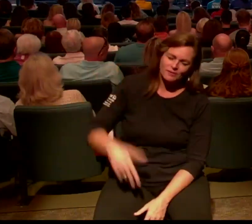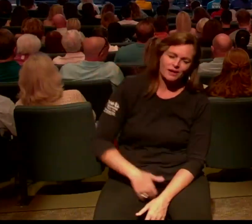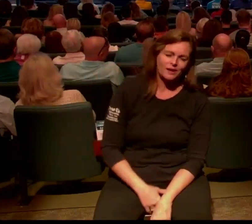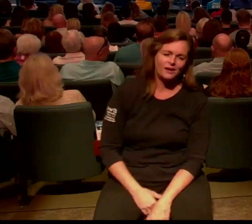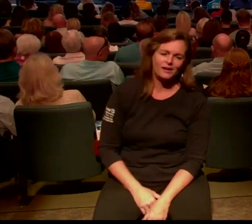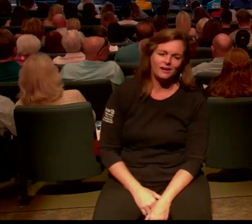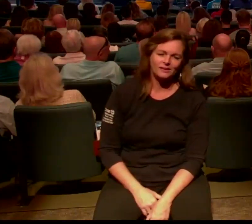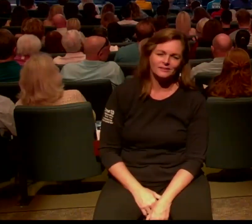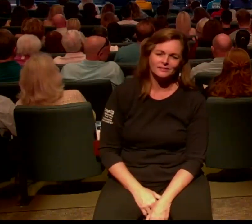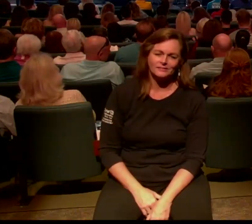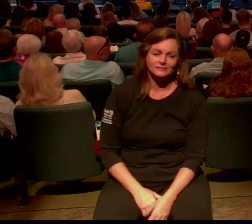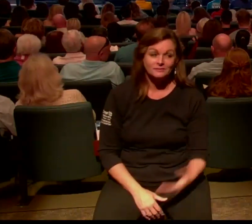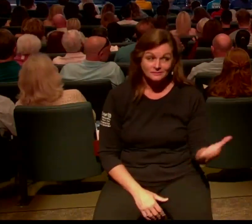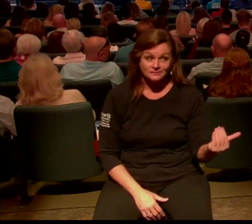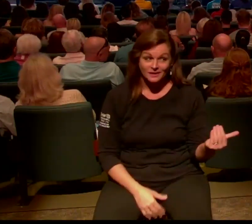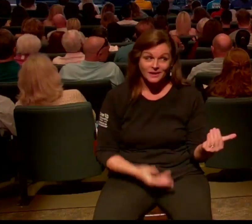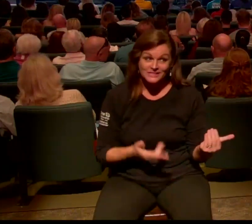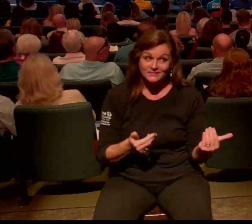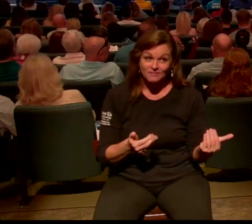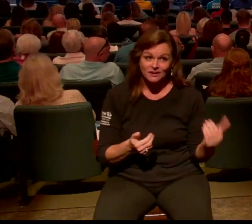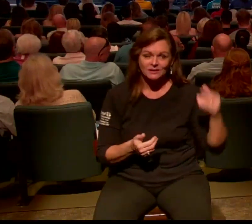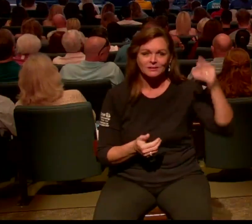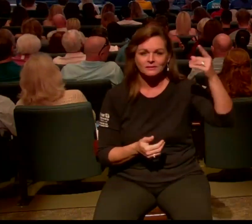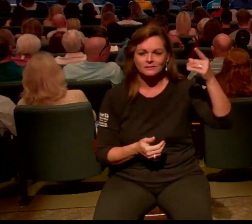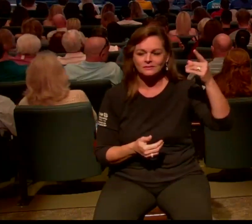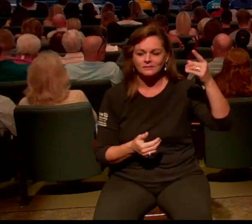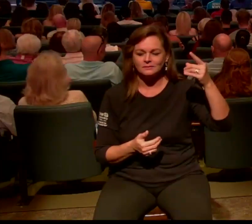You're a little slow, but I'll wait on you.